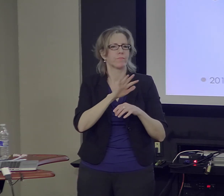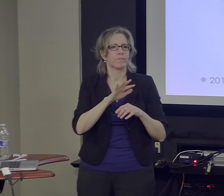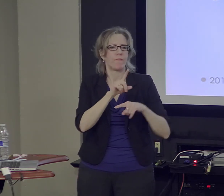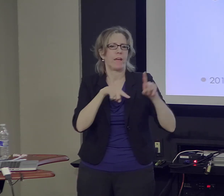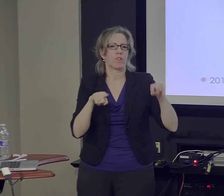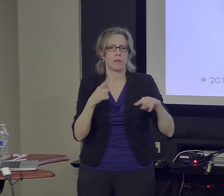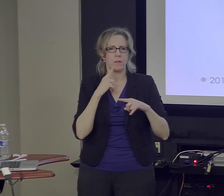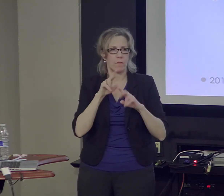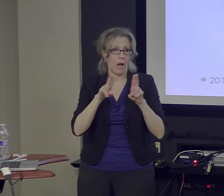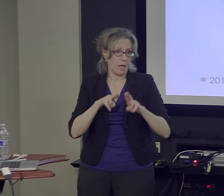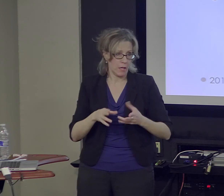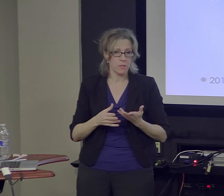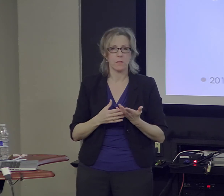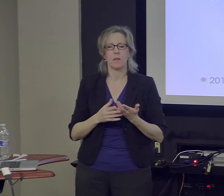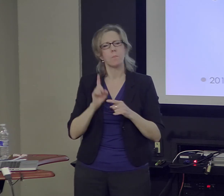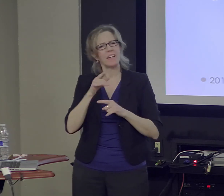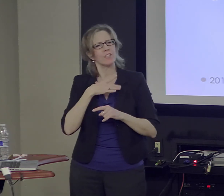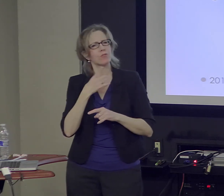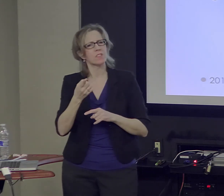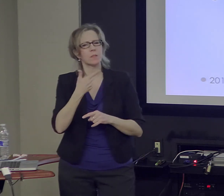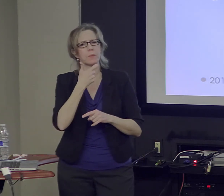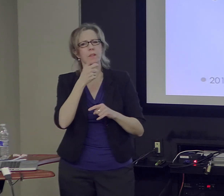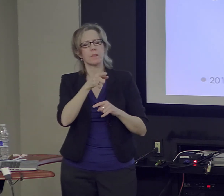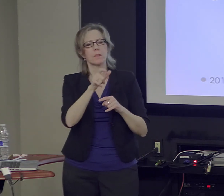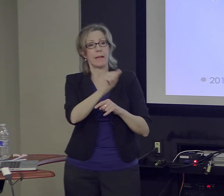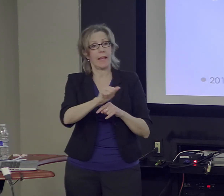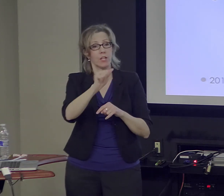about variations within Asian countries.